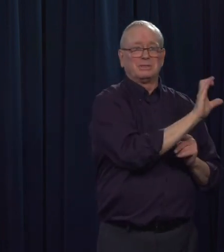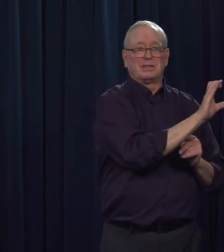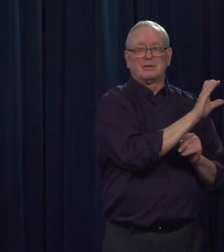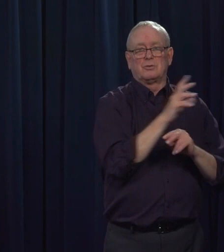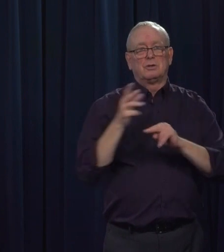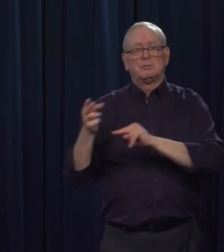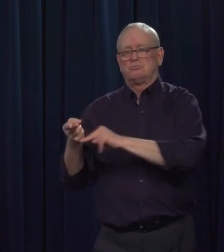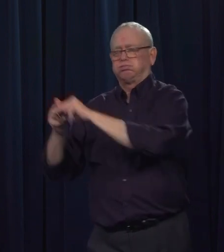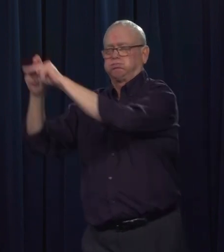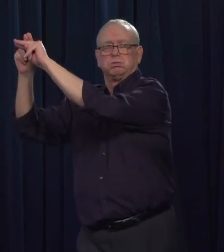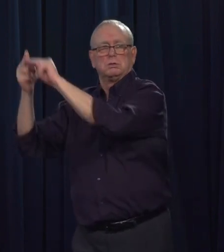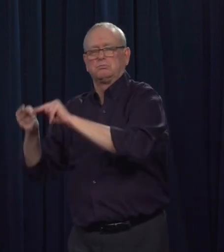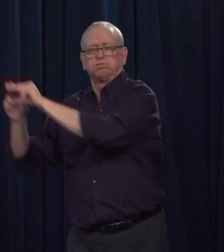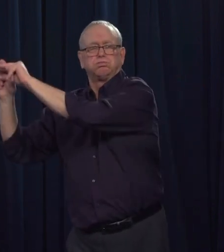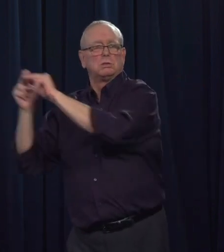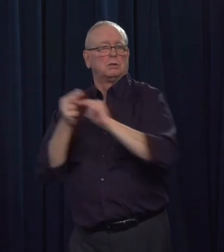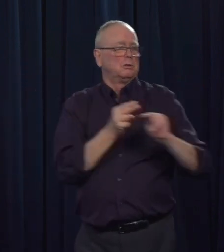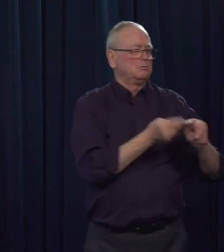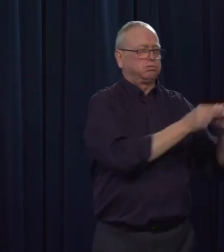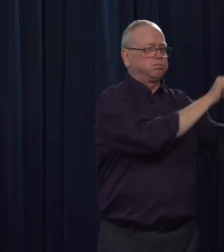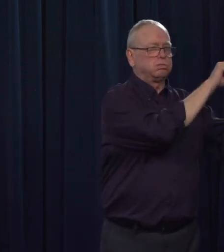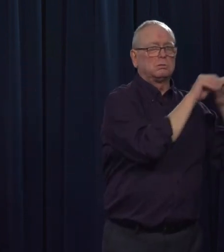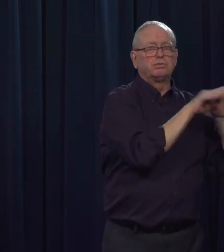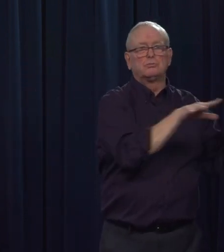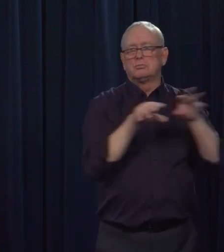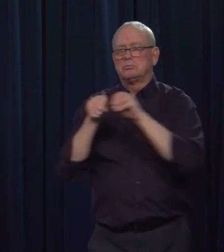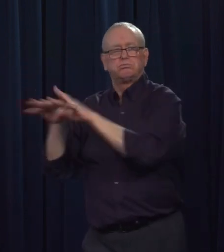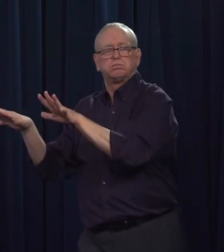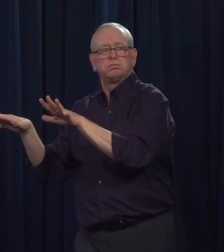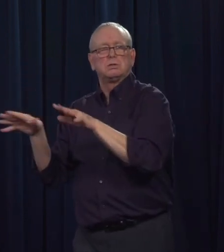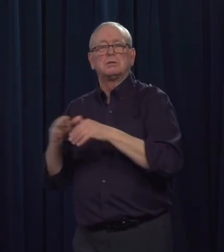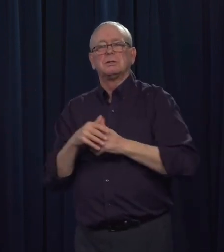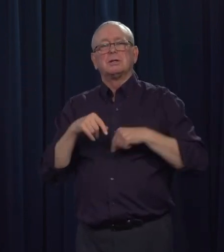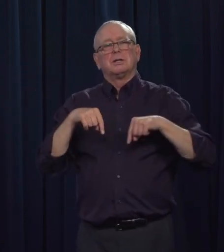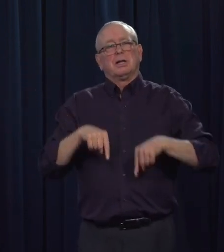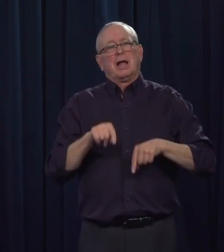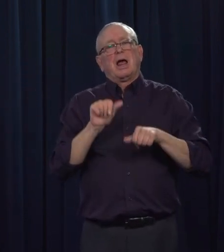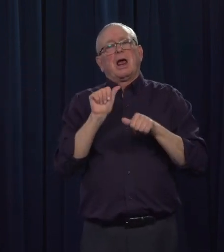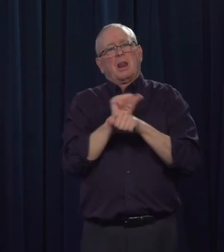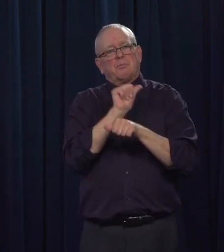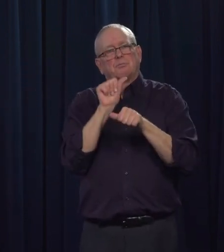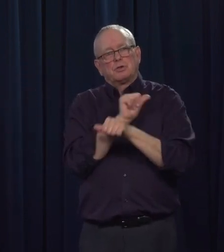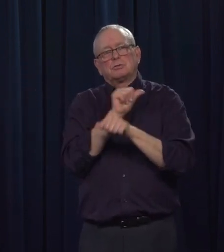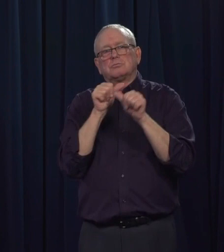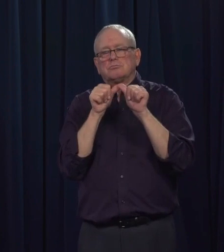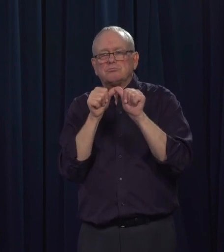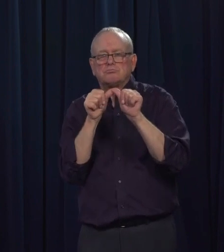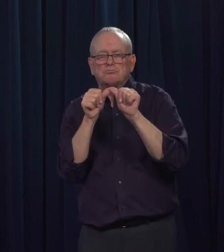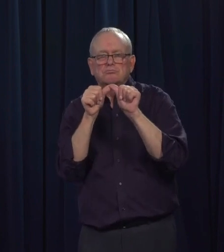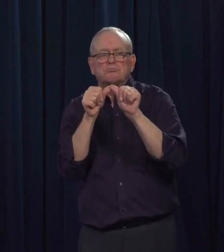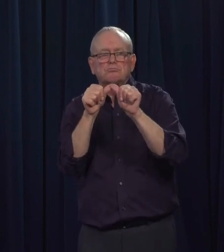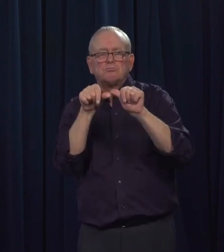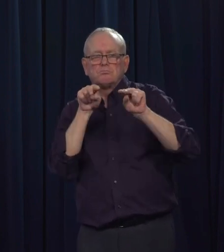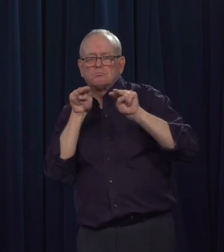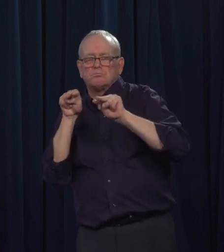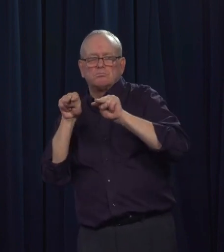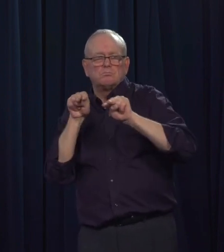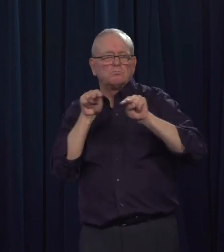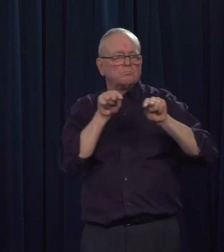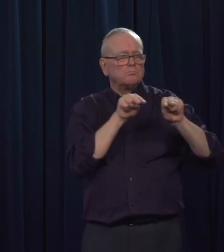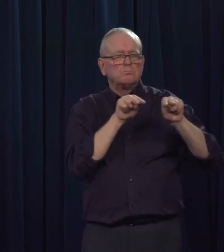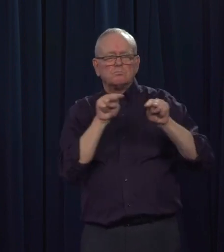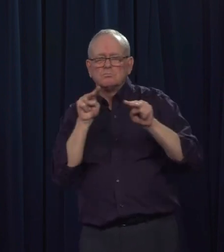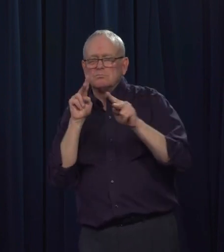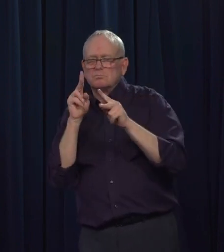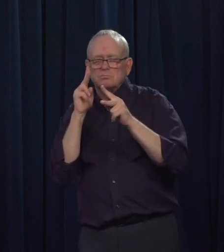to monitor the effects of the measures we've already put in place to understand where it would become necessary in Alberta